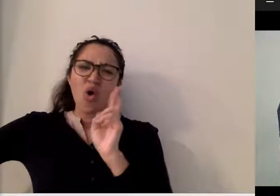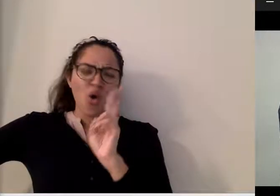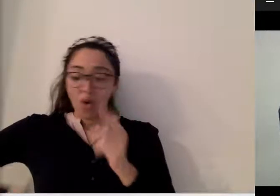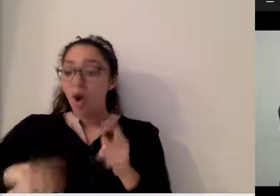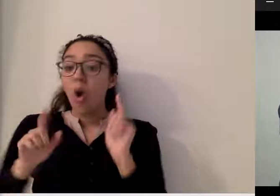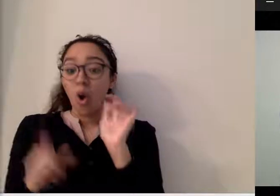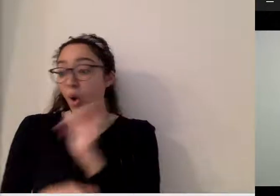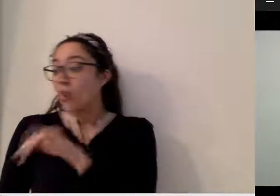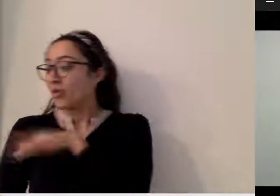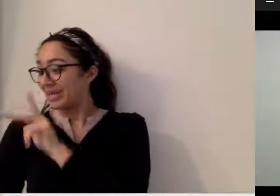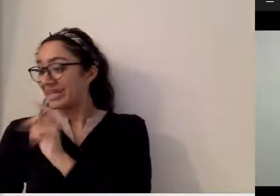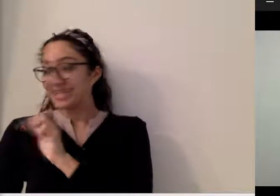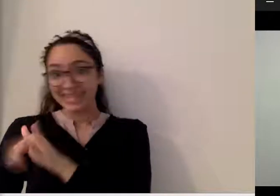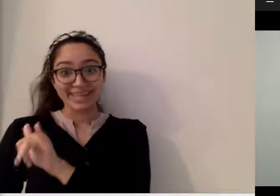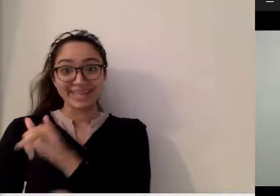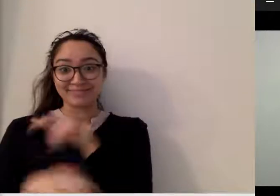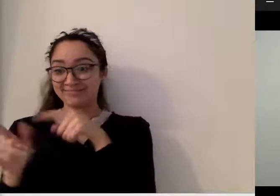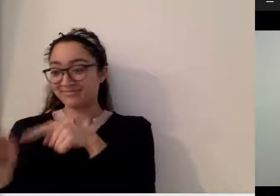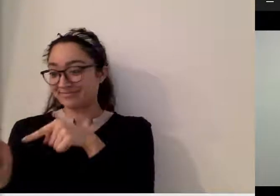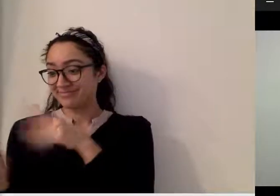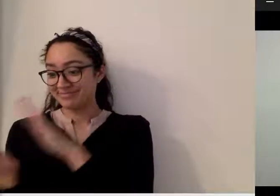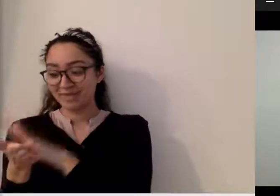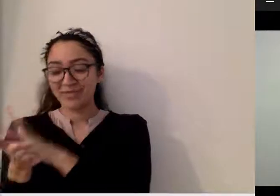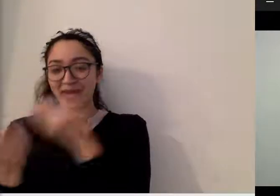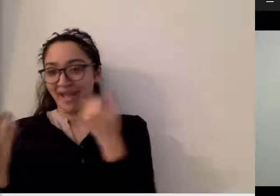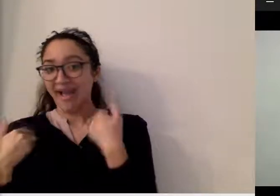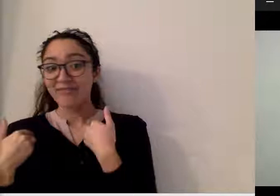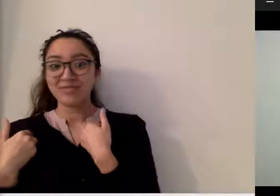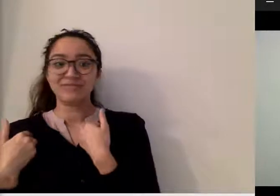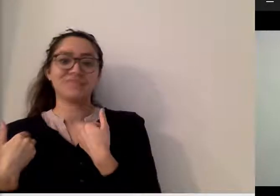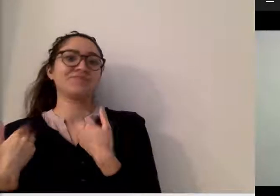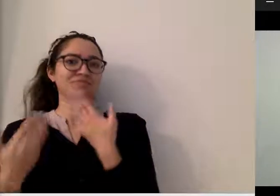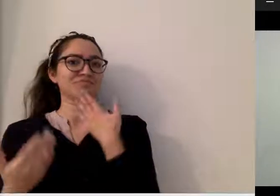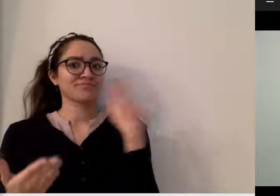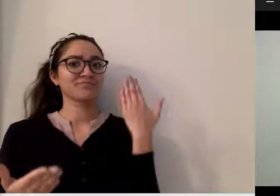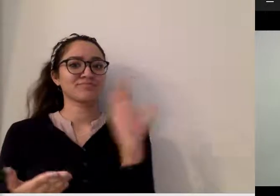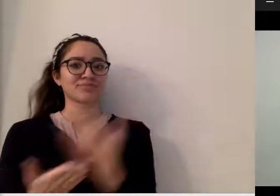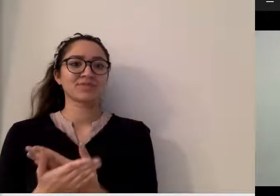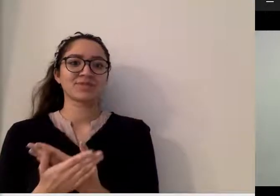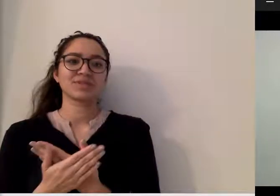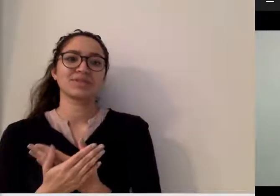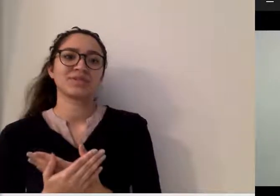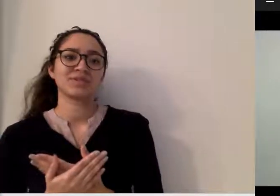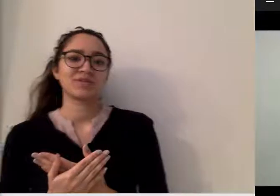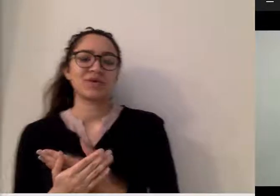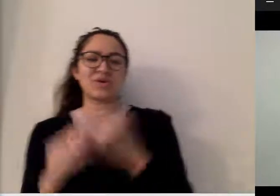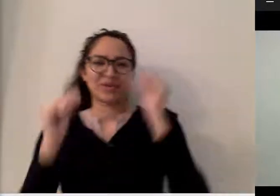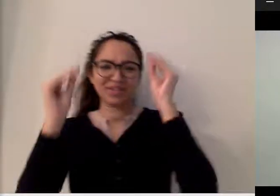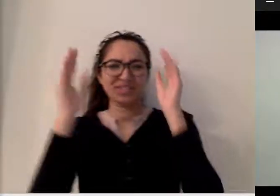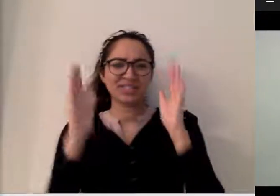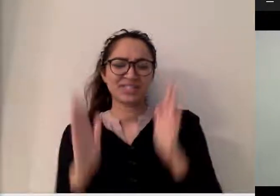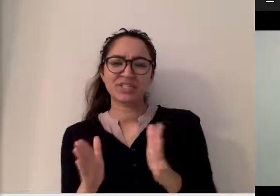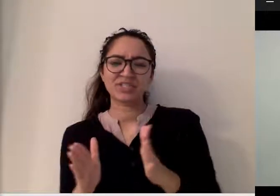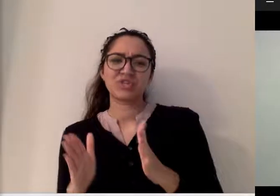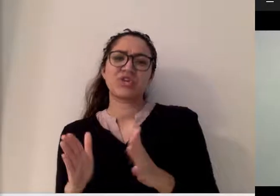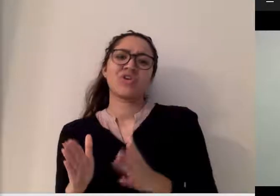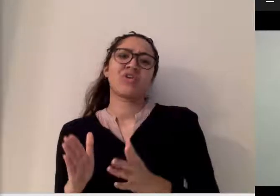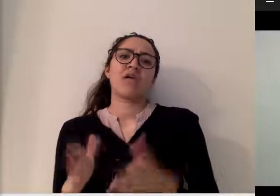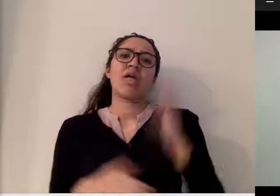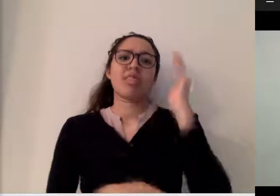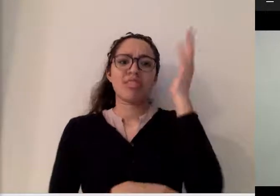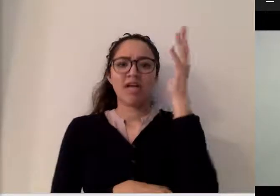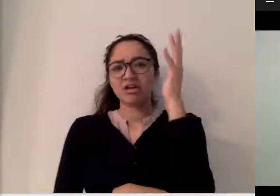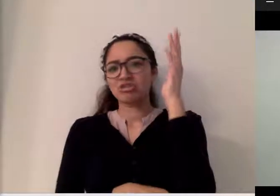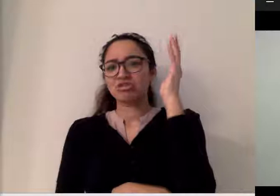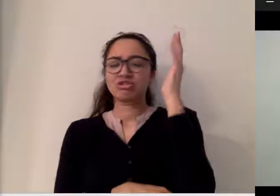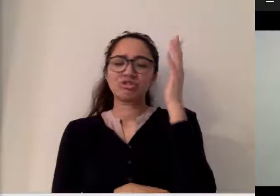little key. So it takes your memory out of it, which is good. So especially when a teacher of yours lectures from the book, you can look ahead